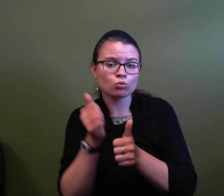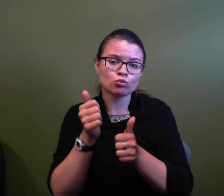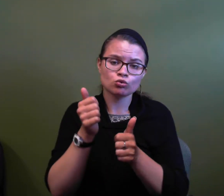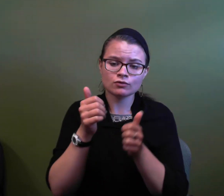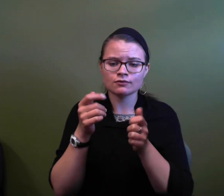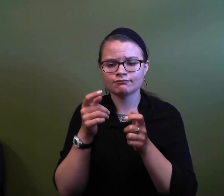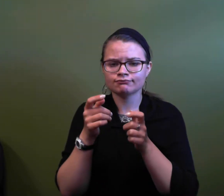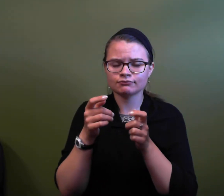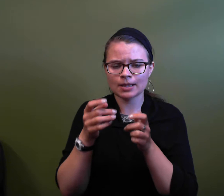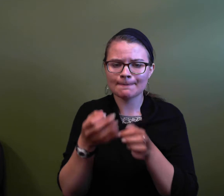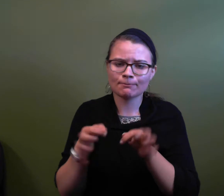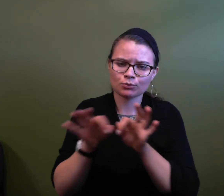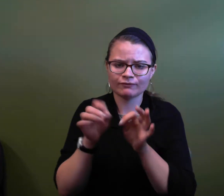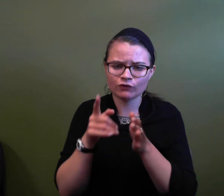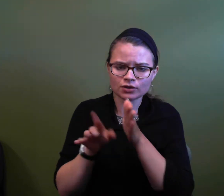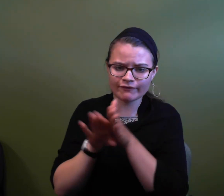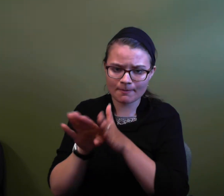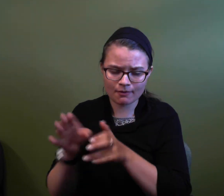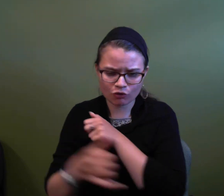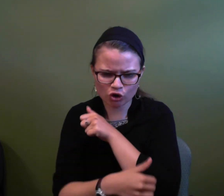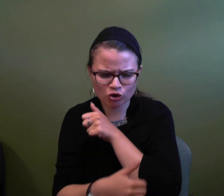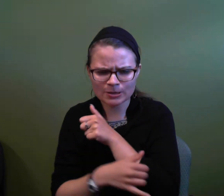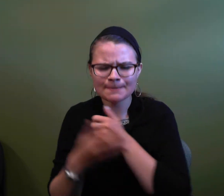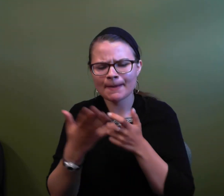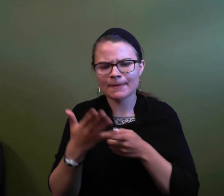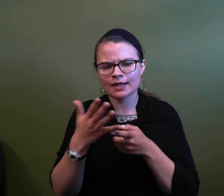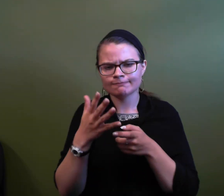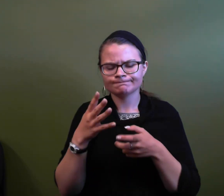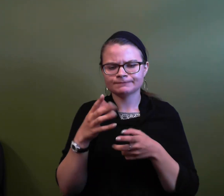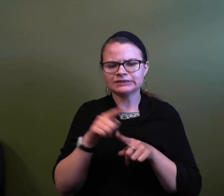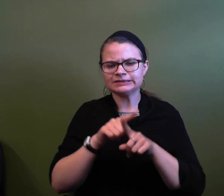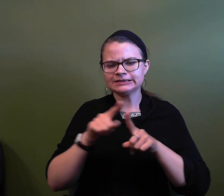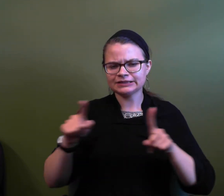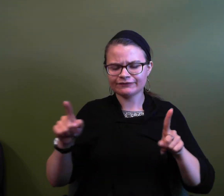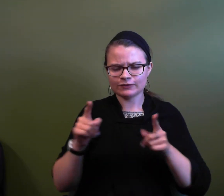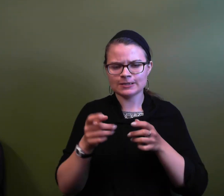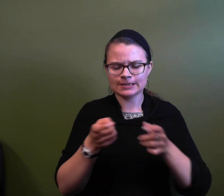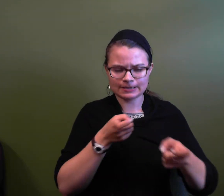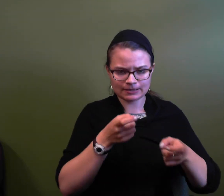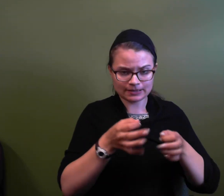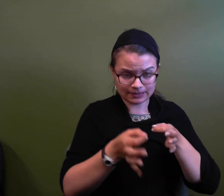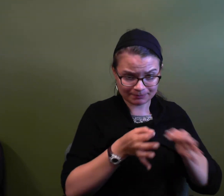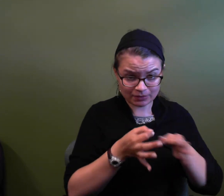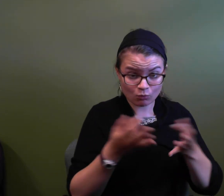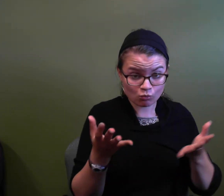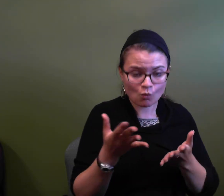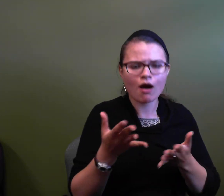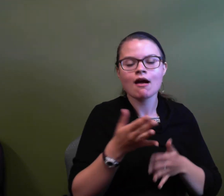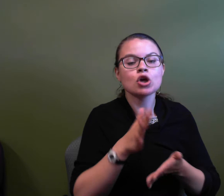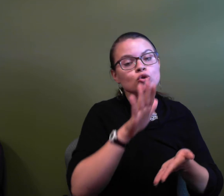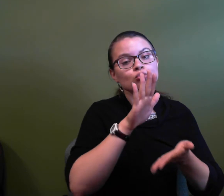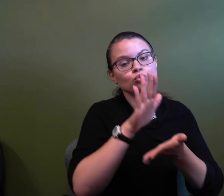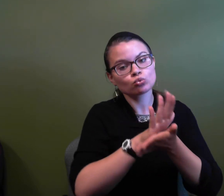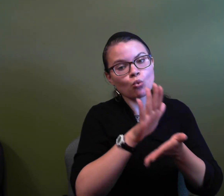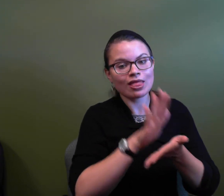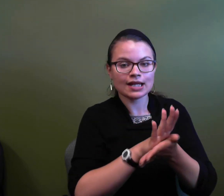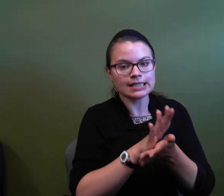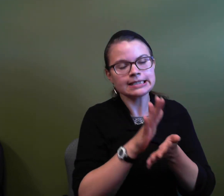our paraphrase could be changing these words to schooling is the single most significant